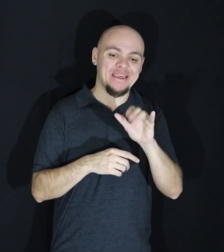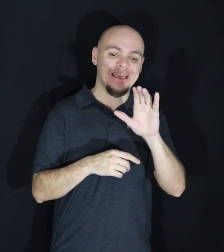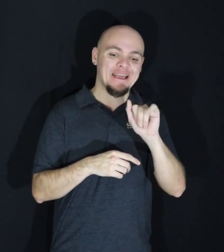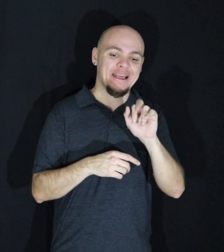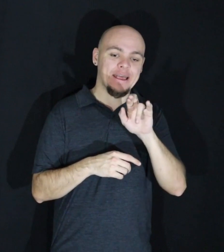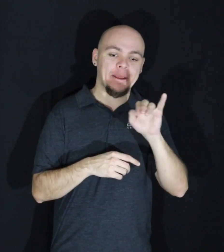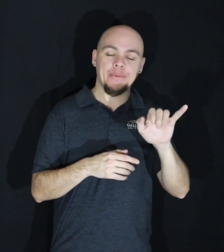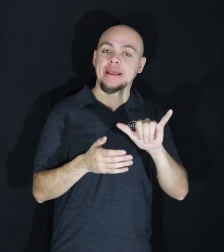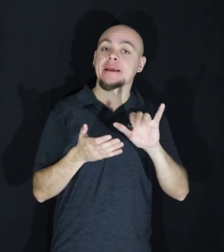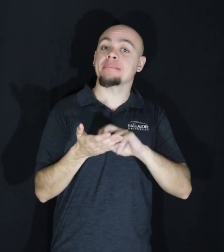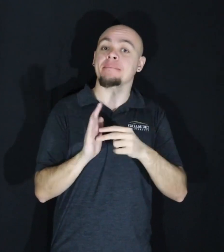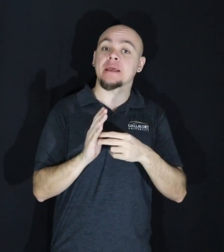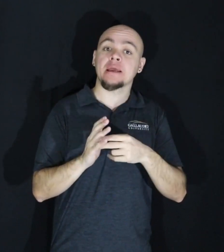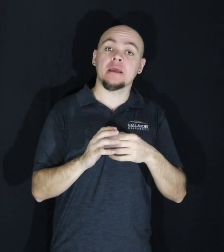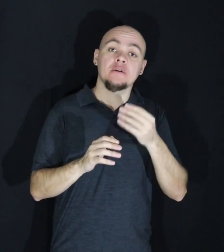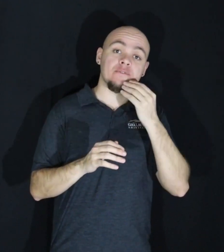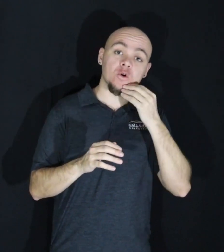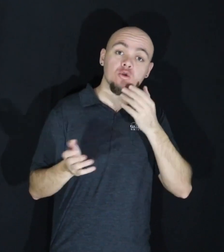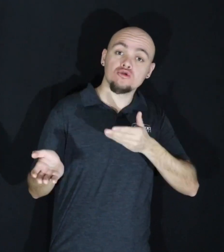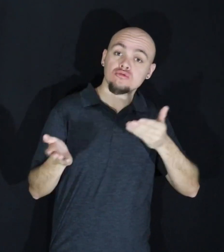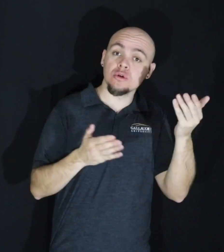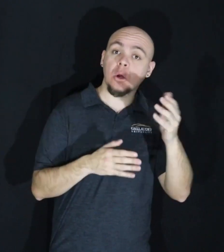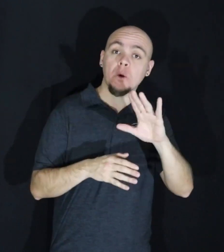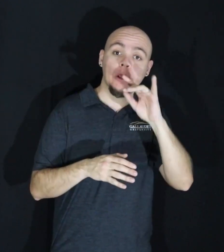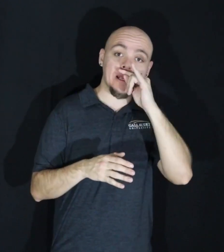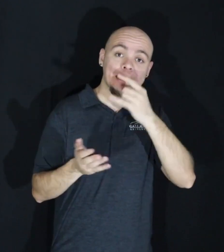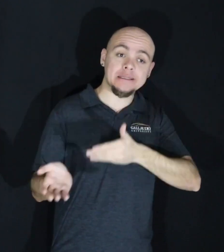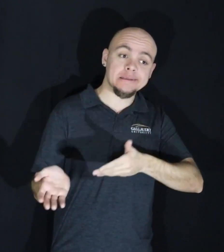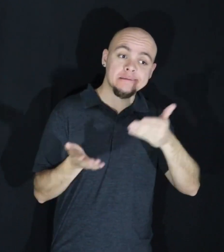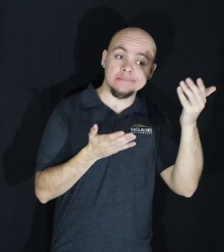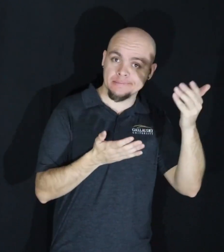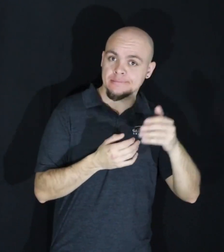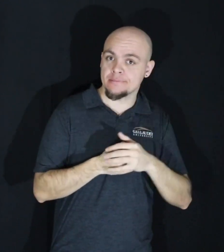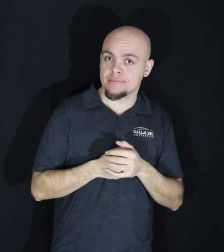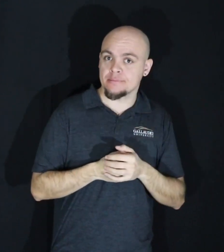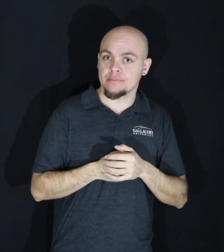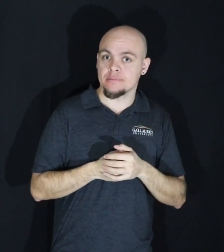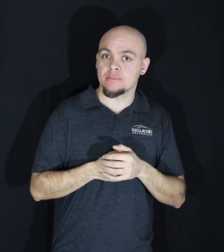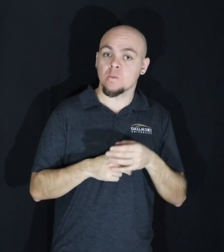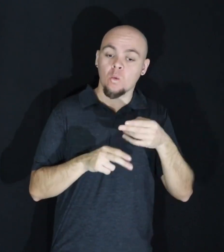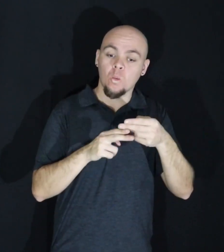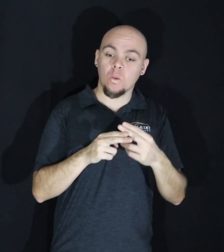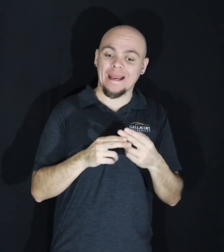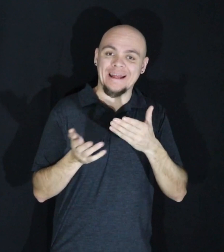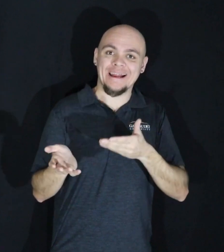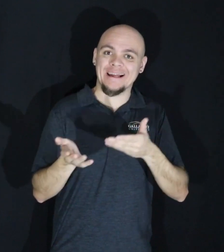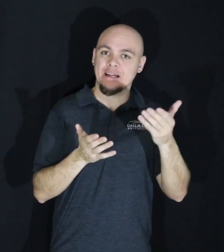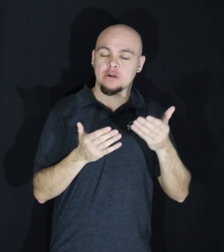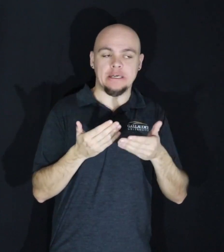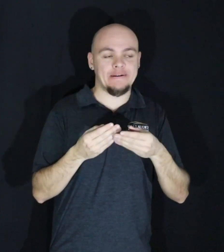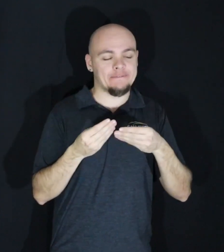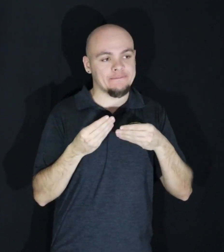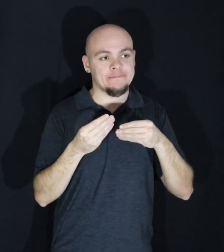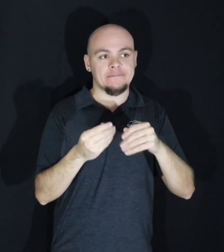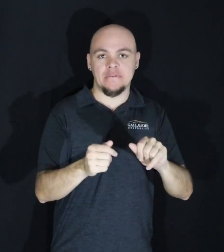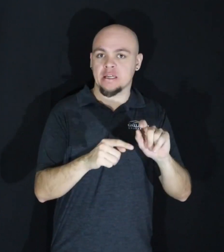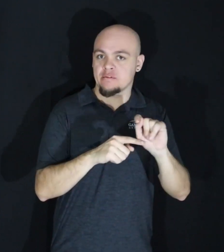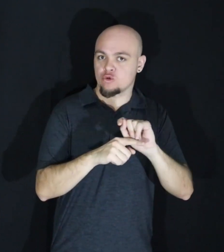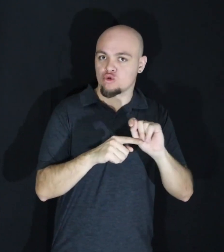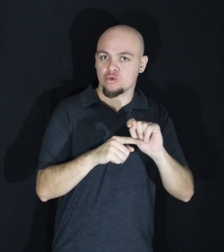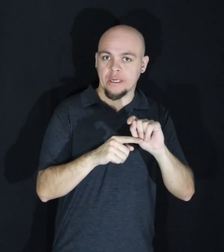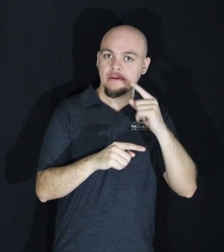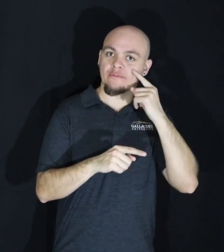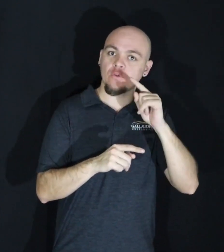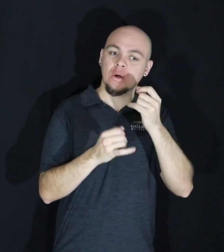mimic you bringing in groceries or carrying in your kids. Weighted carries are one of the most effective training tools to